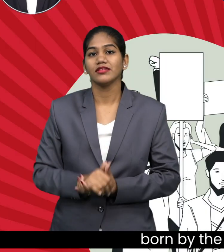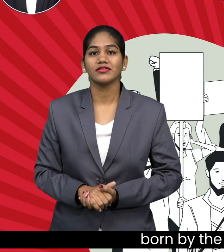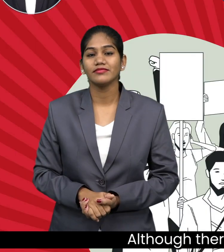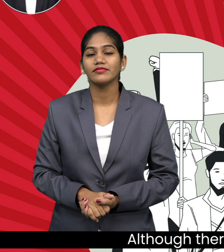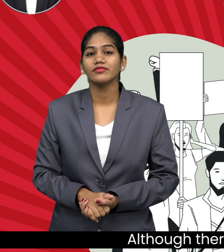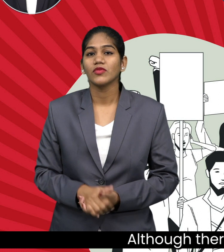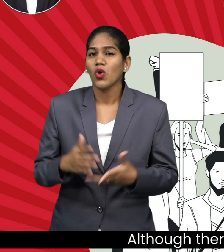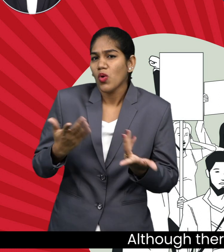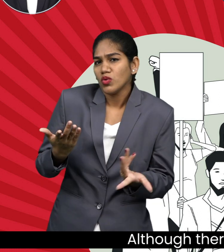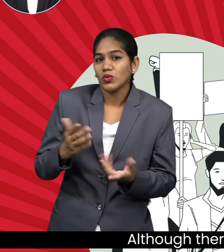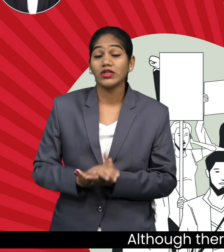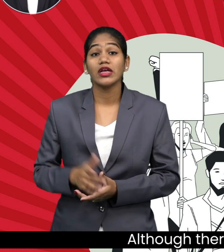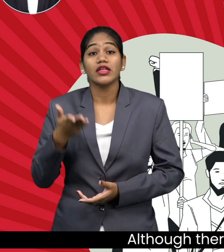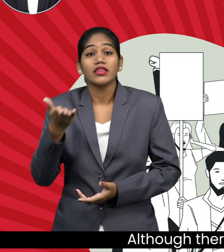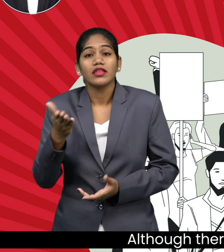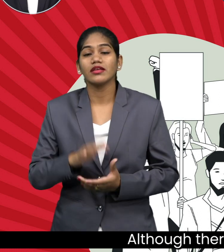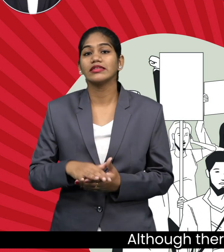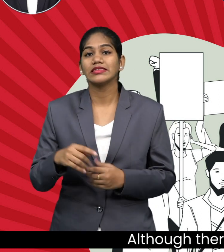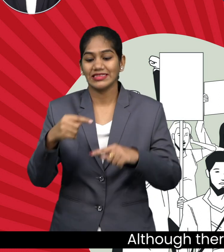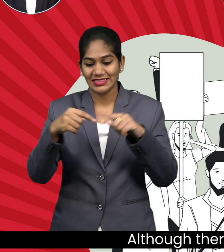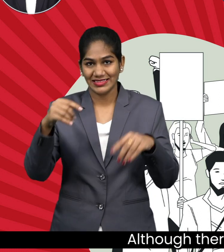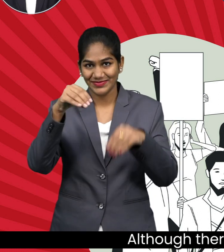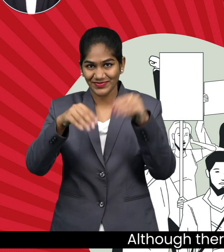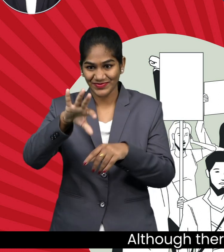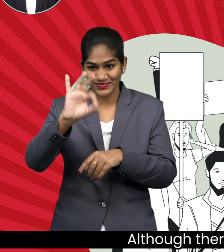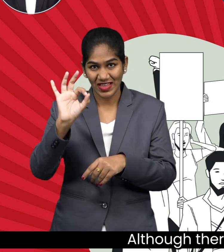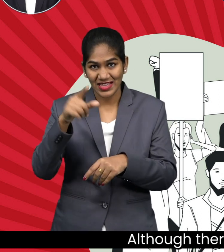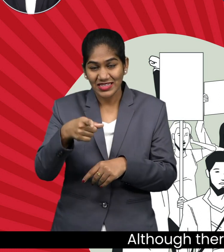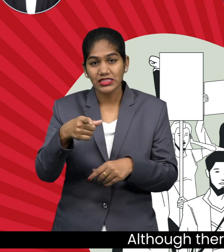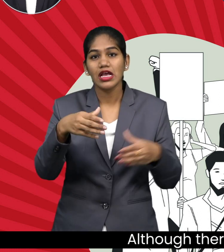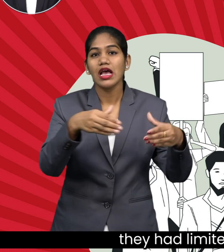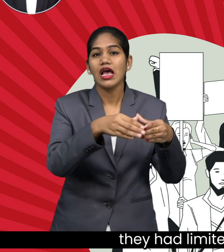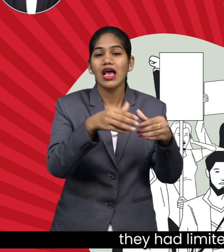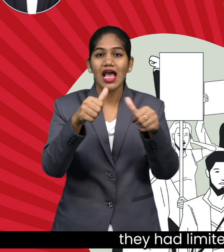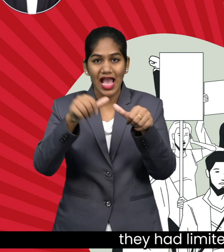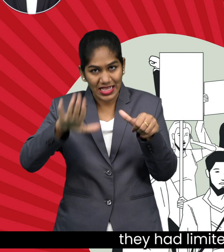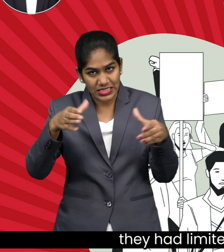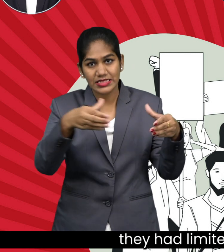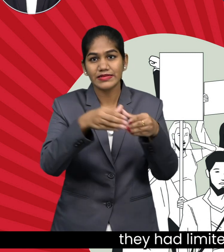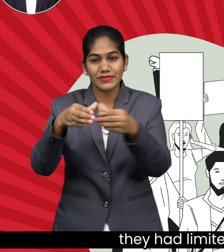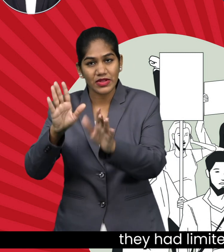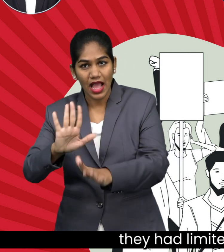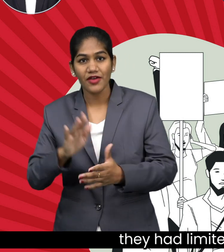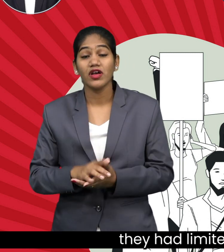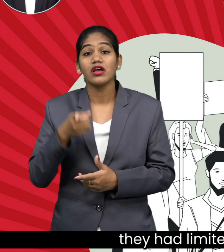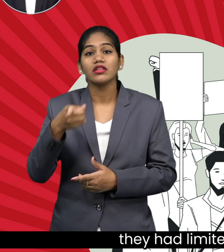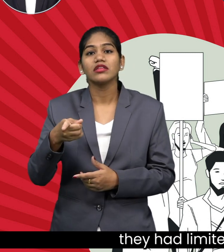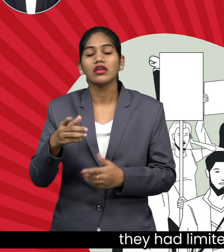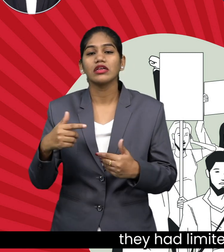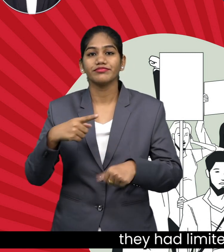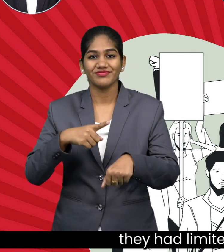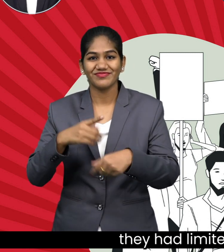Although there were elected assemblies, they had limited decision-making